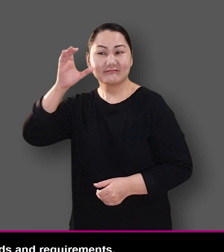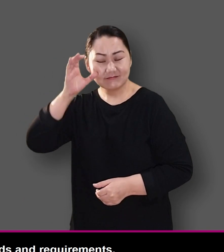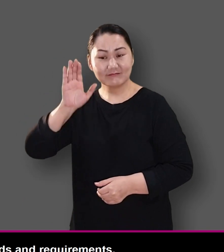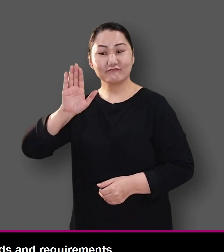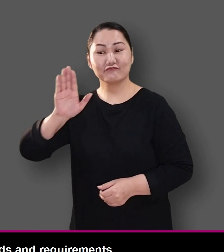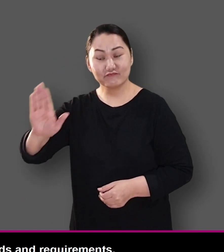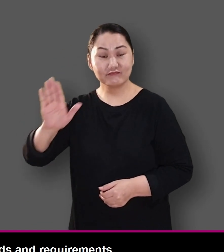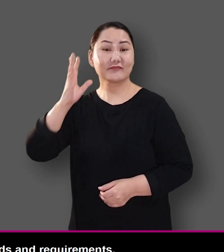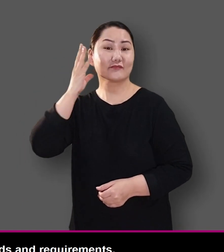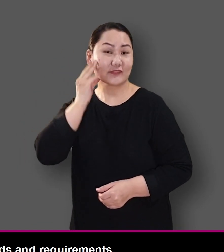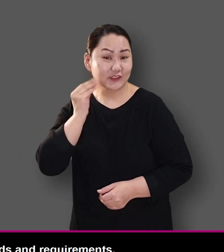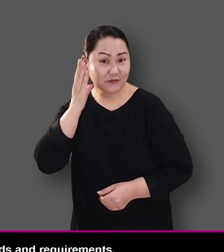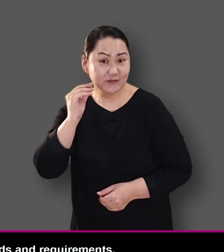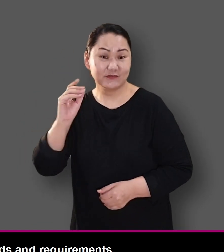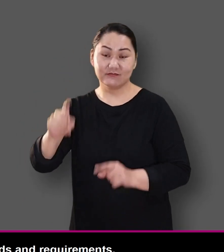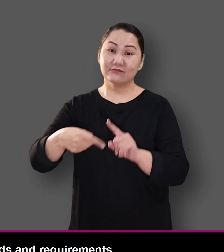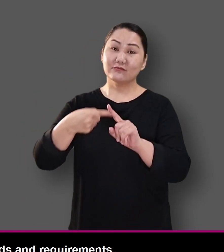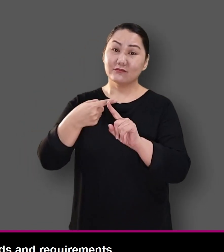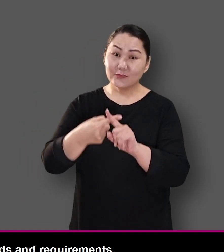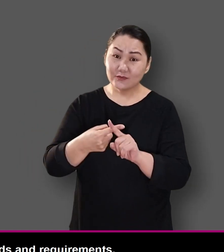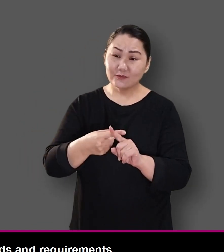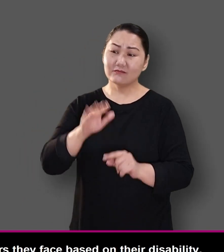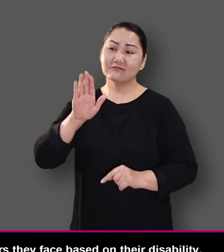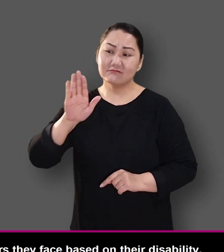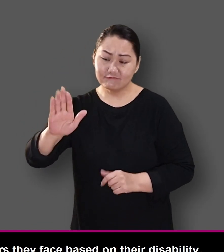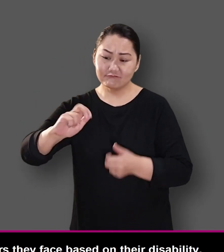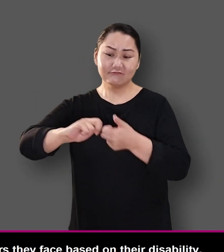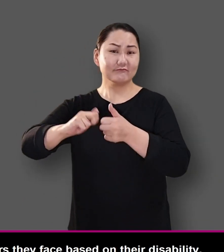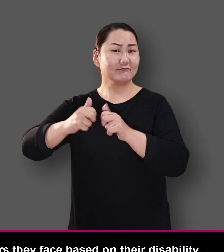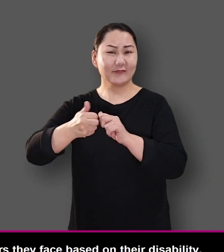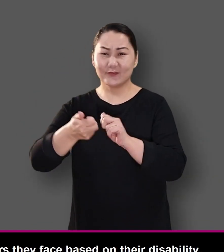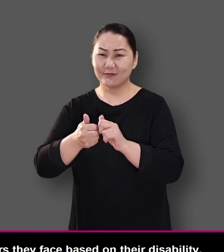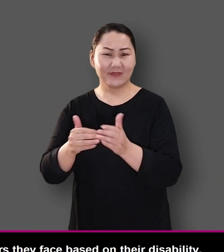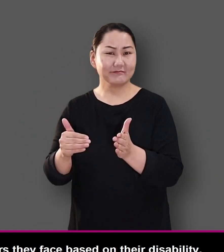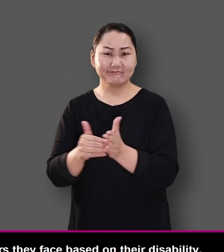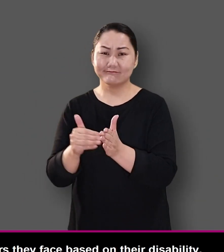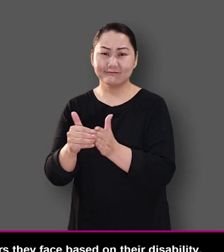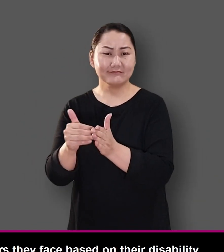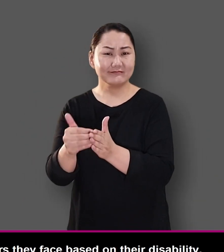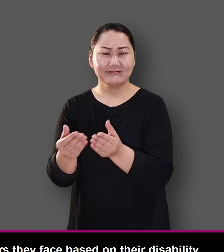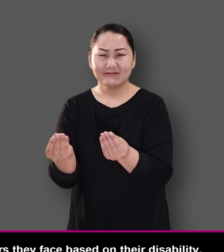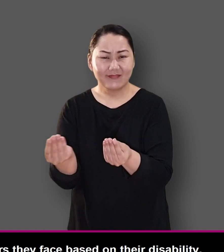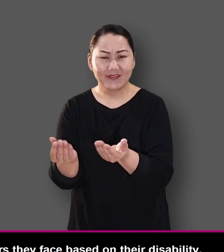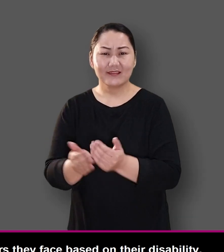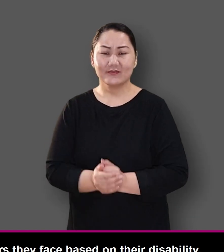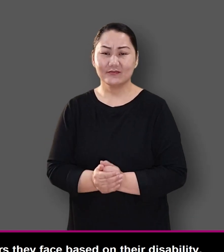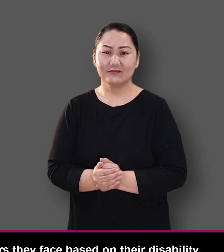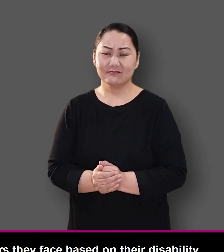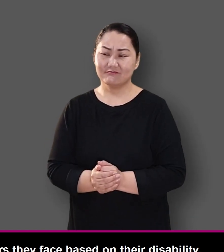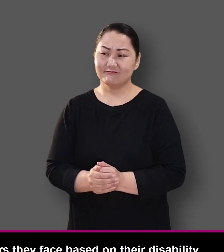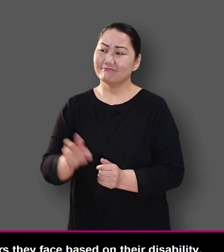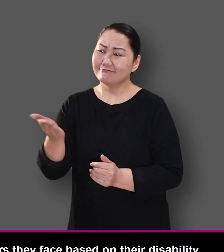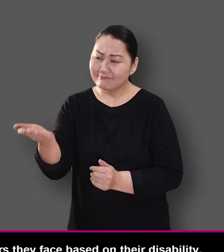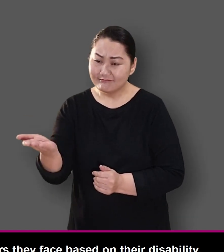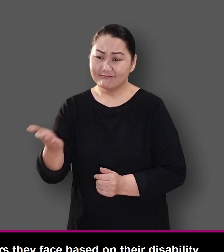and assess needs and requirements, including understanding barriers they face based on their disability,